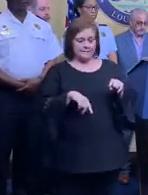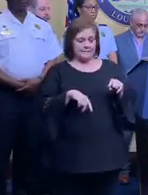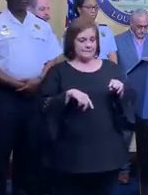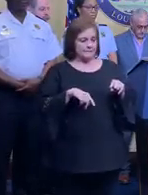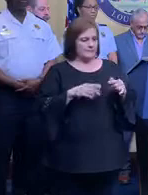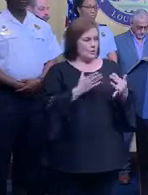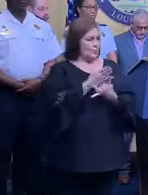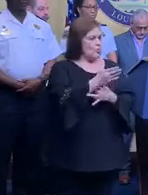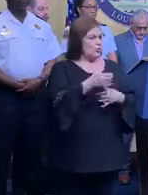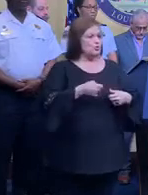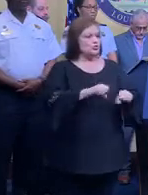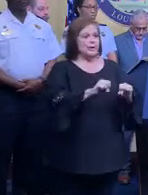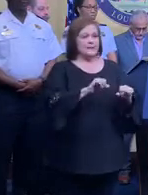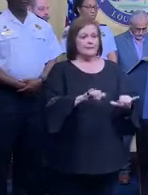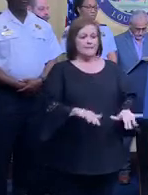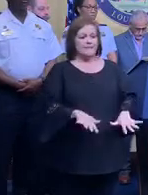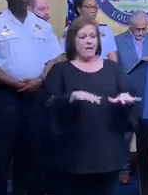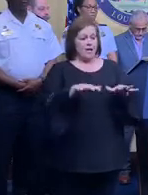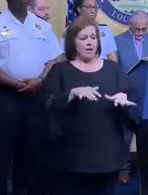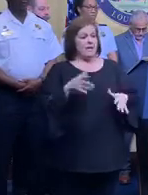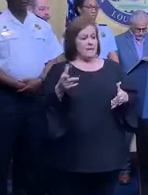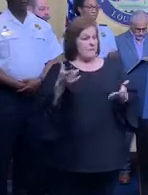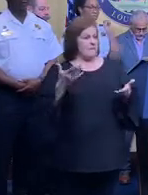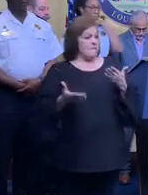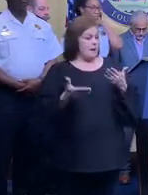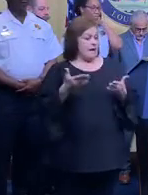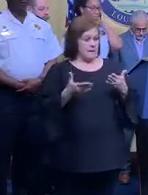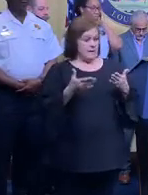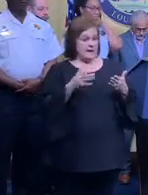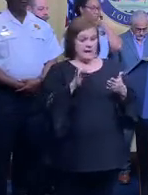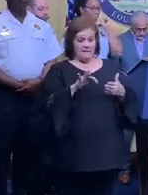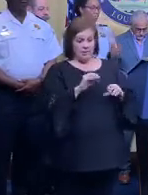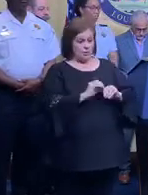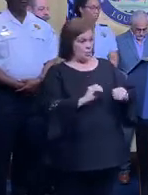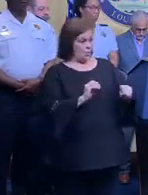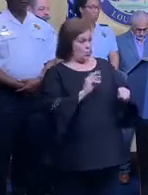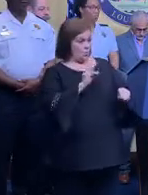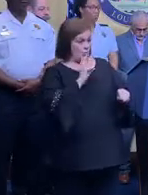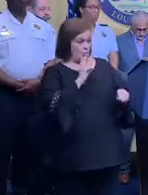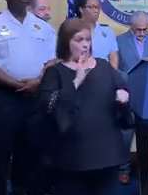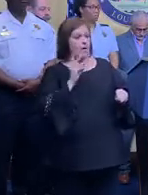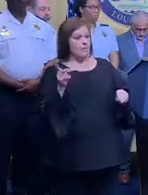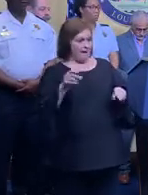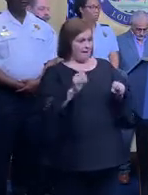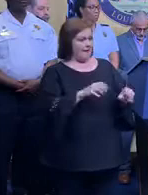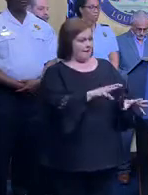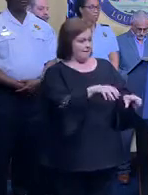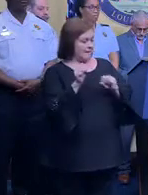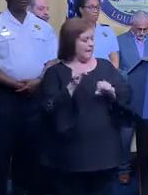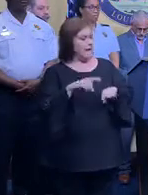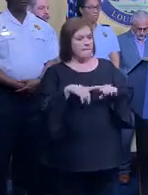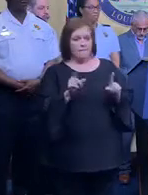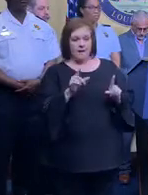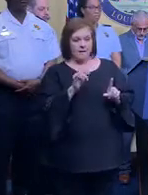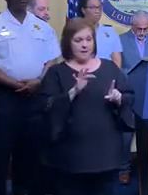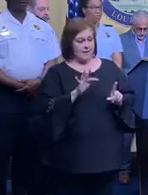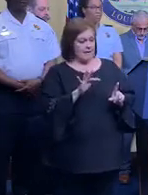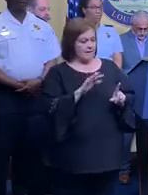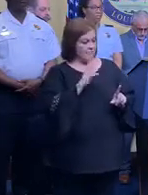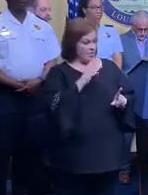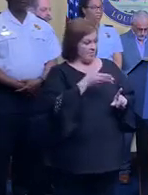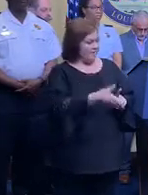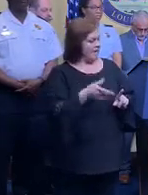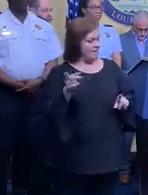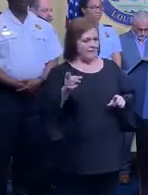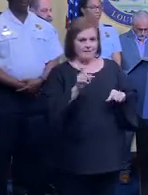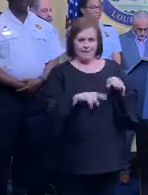flooded. They may be able to pick up if the waters recede, they may not. So it is really up to